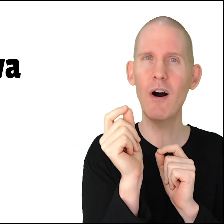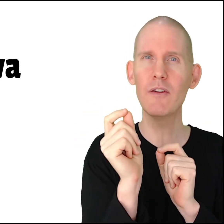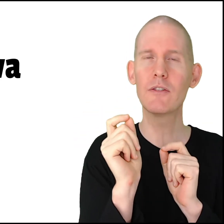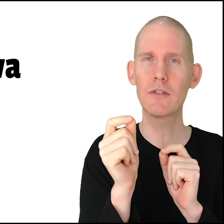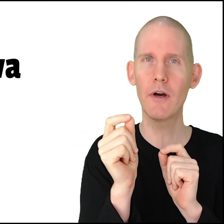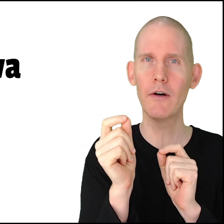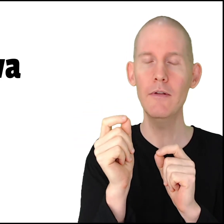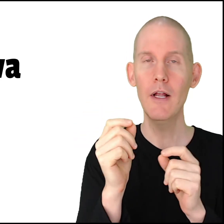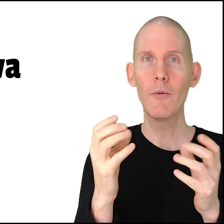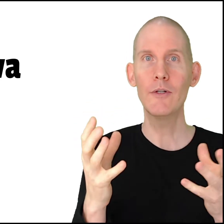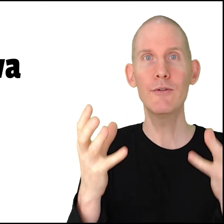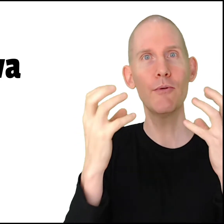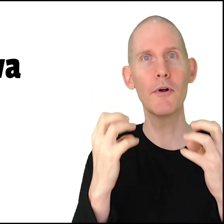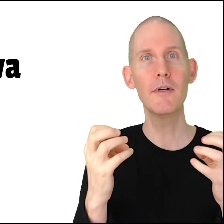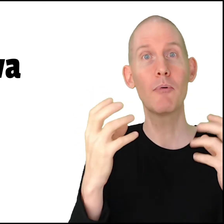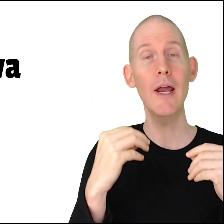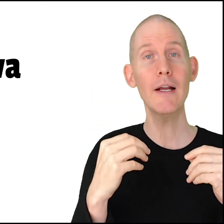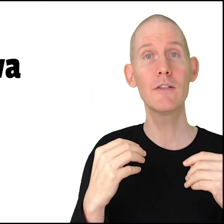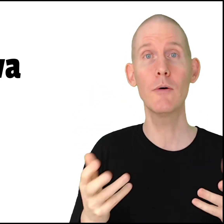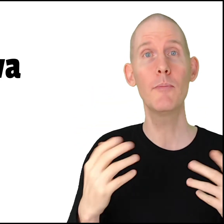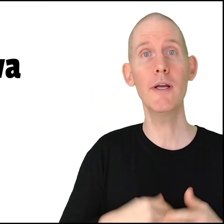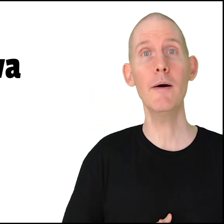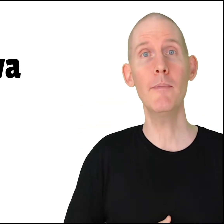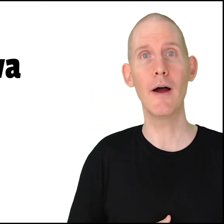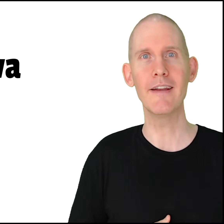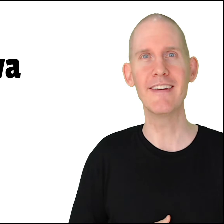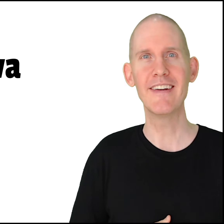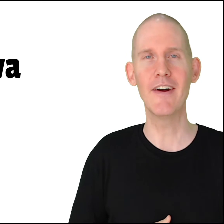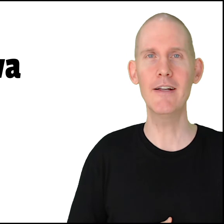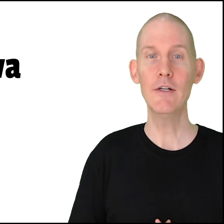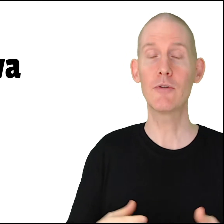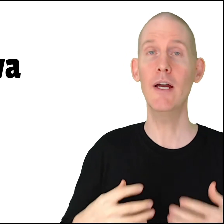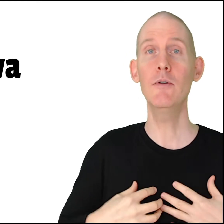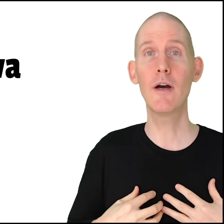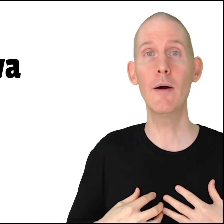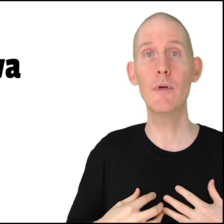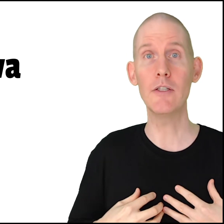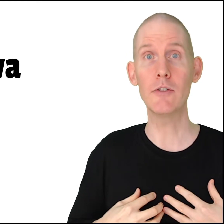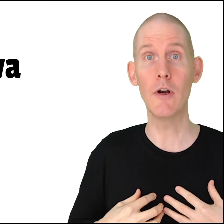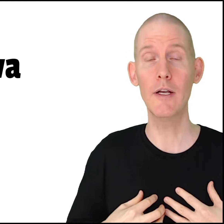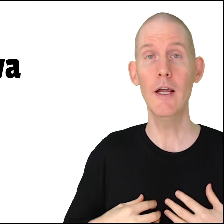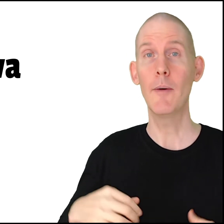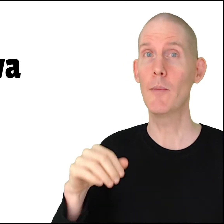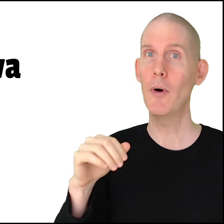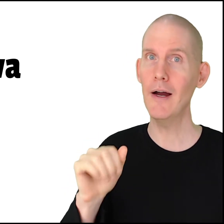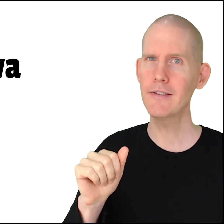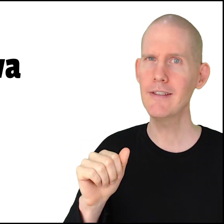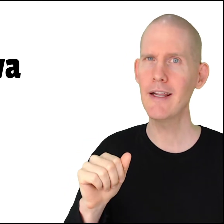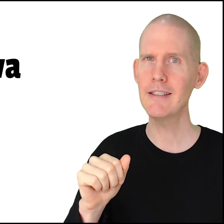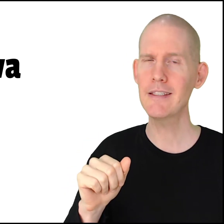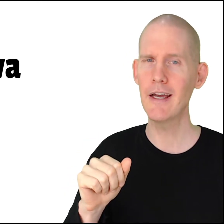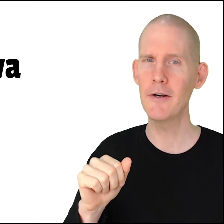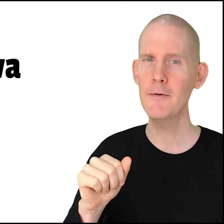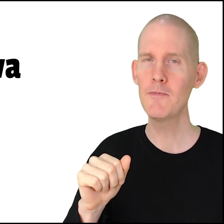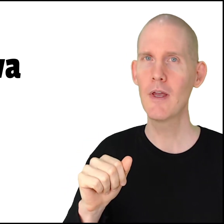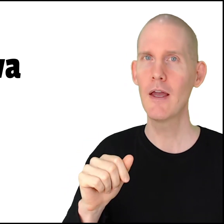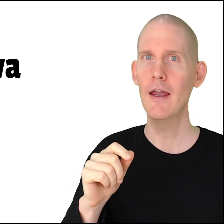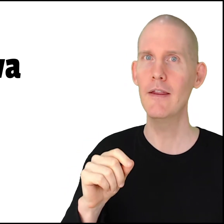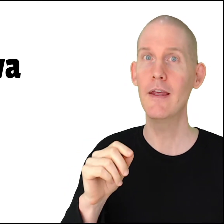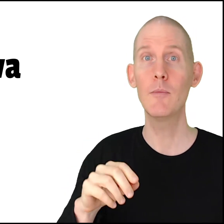and subtle. Once you learn and practice, you'll pick up on it. All right, so I do a combination, all right? I'm going to pause on the last letter, and then I'm going to